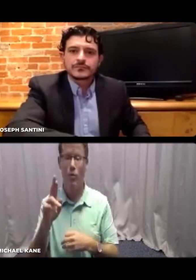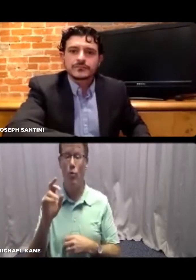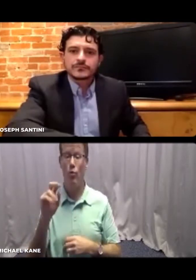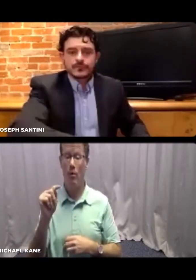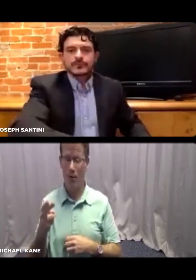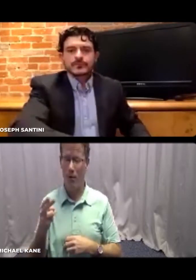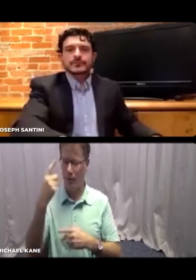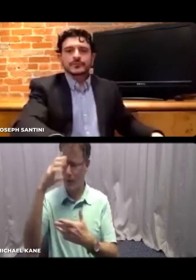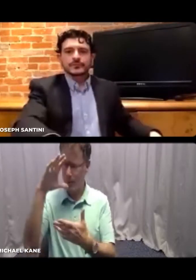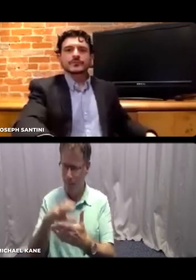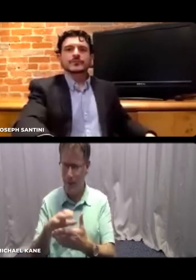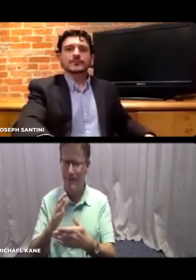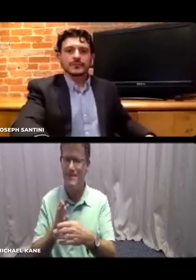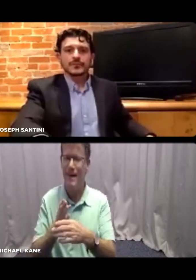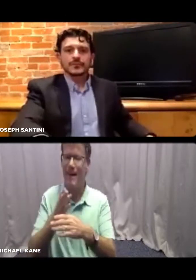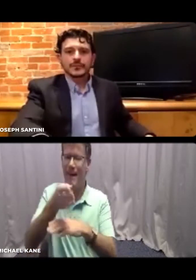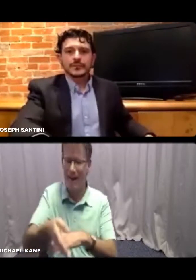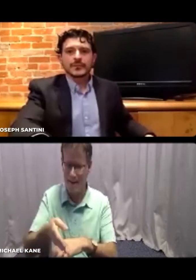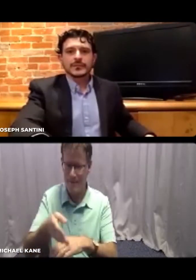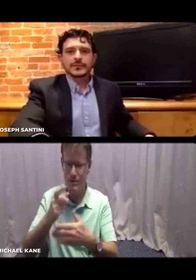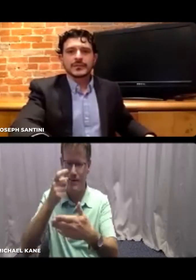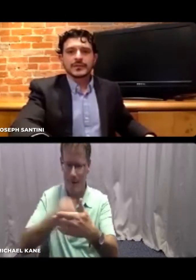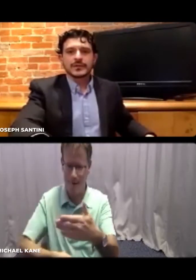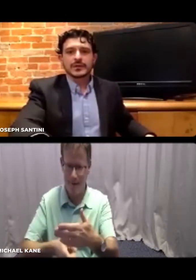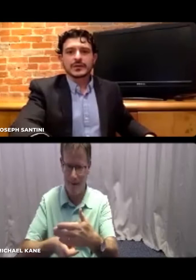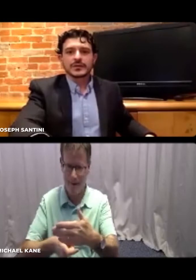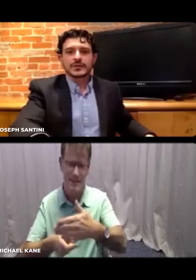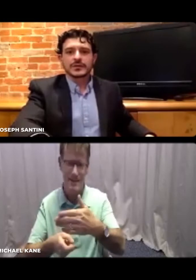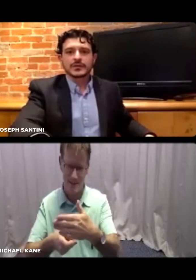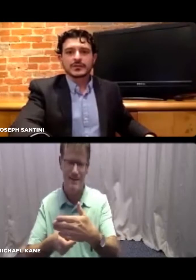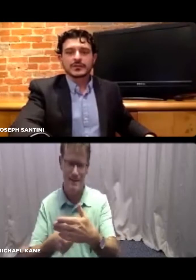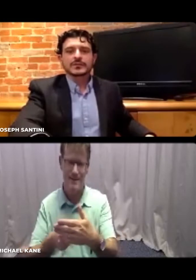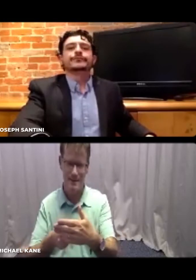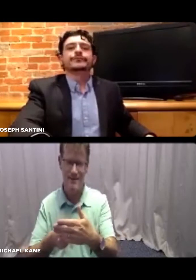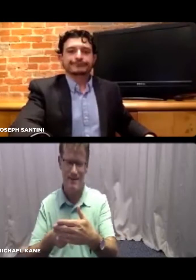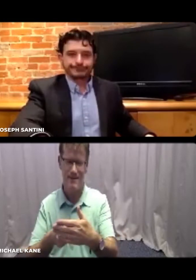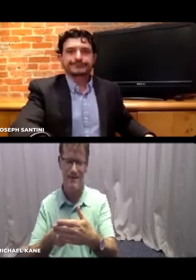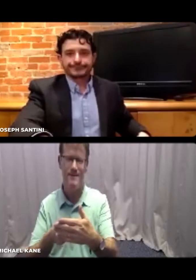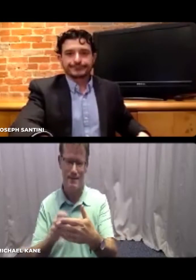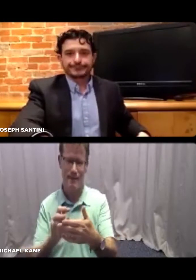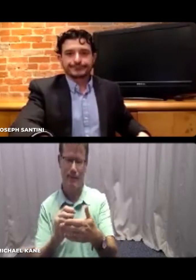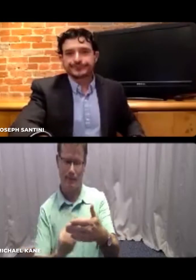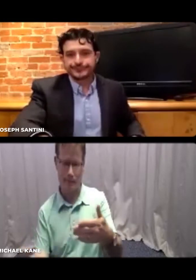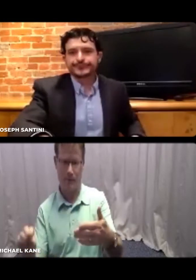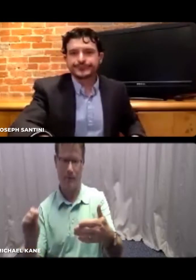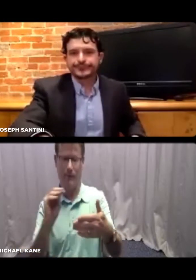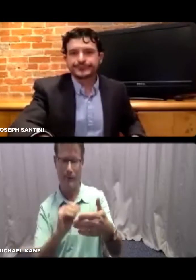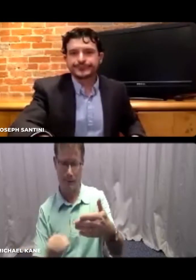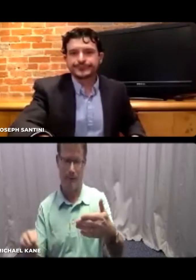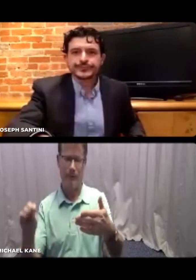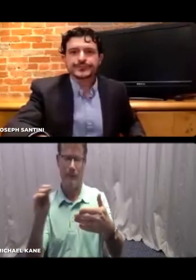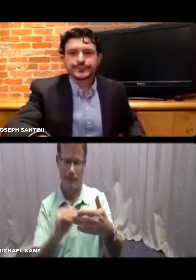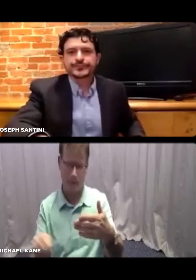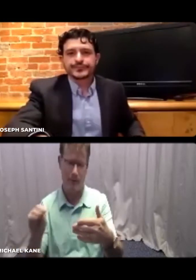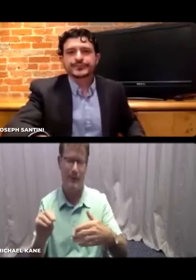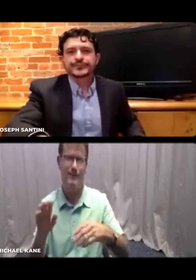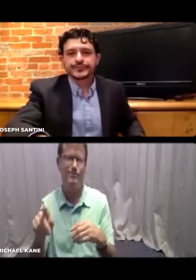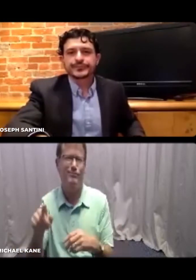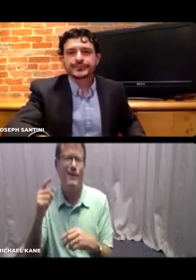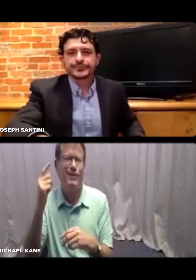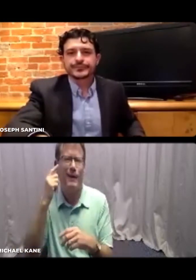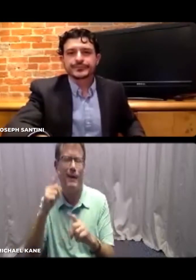whereas I believe Roth is pre-tax. So taxes are deducted from your paycheck and then that